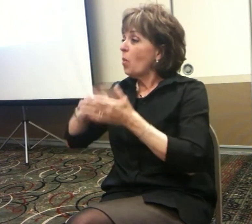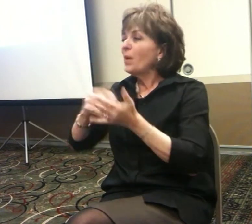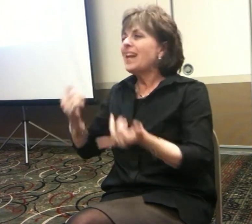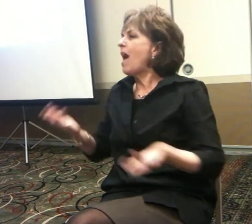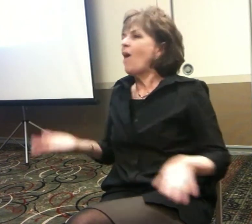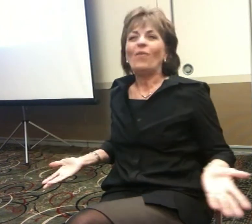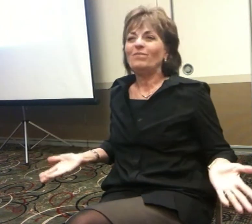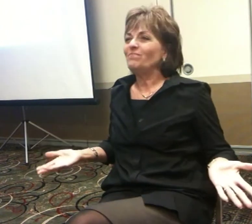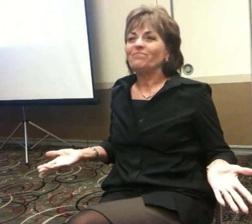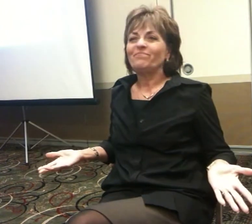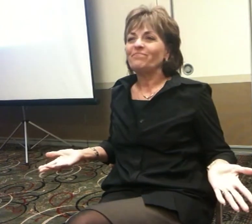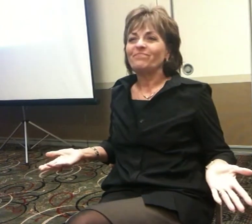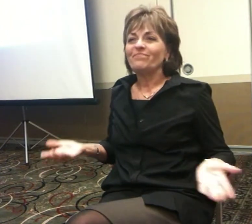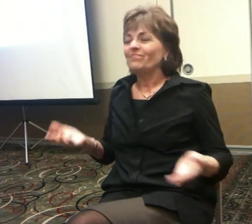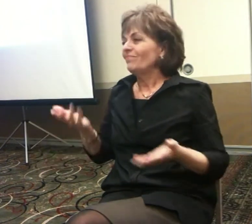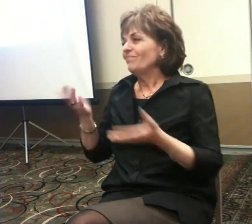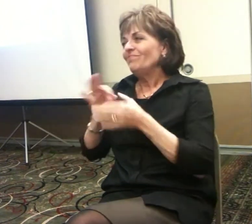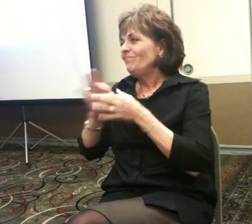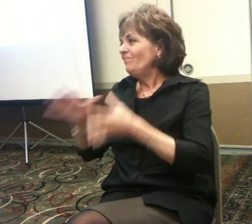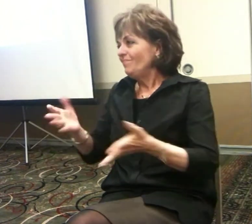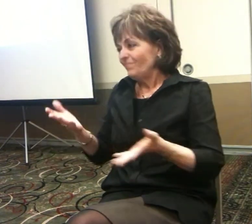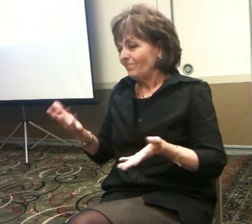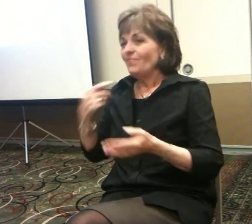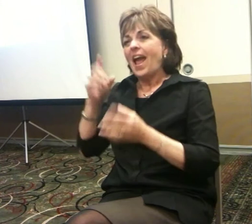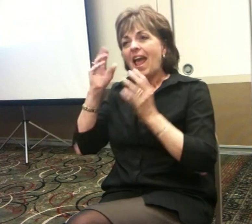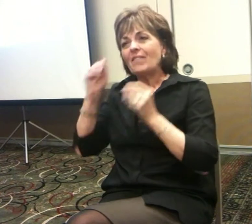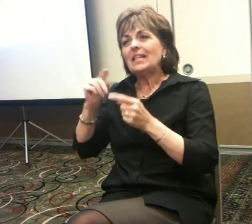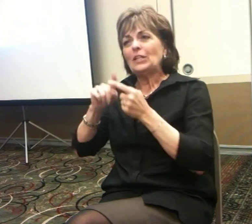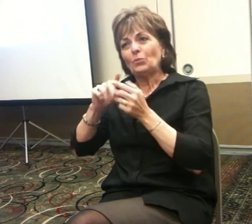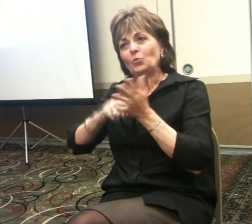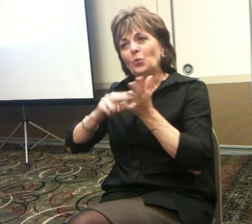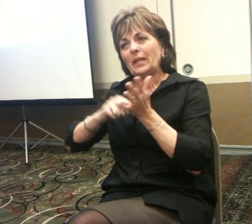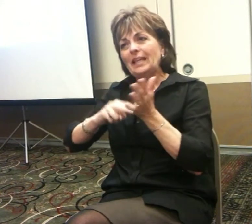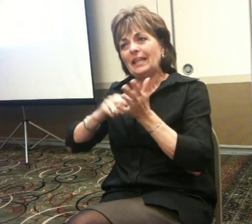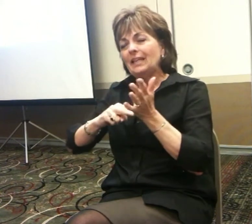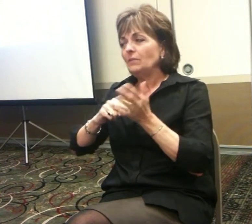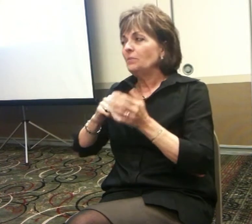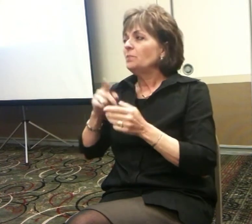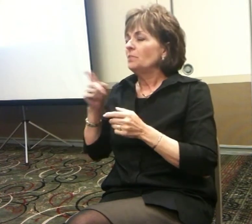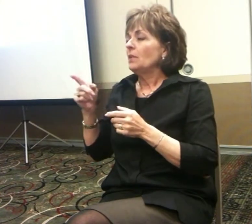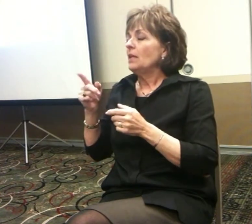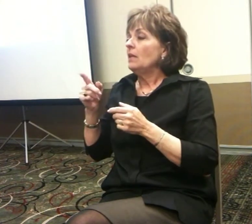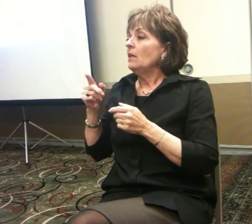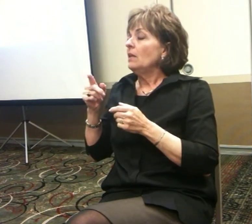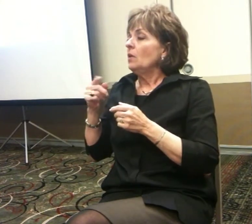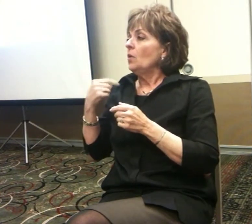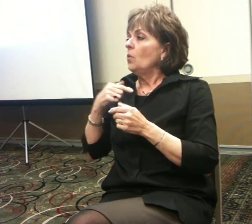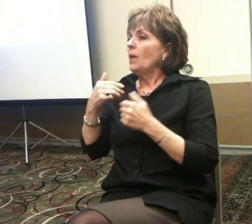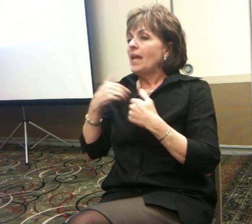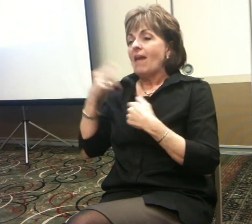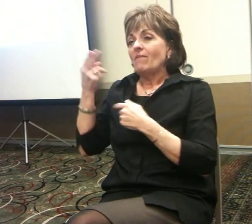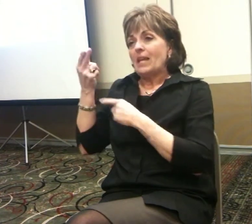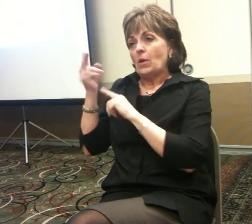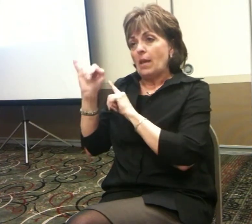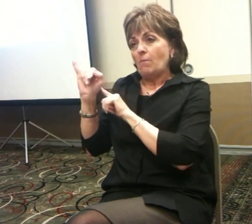That's not going to make a difference. Okay, I've got to teach them to read. So is this a situation now? We've got the hearing impairment. Is it the fact that he's